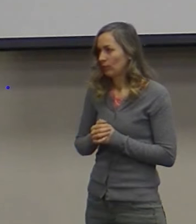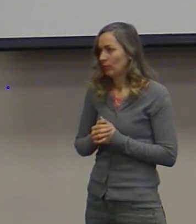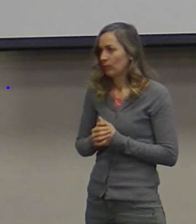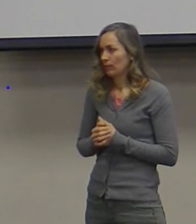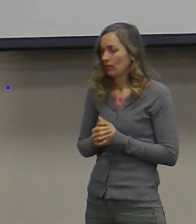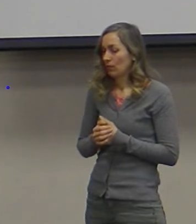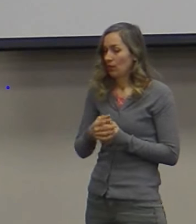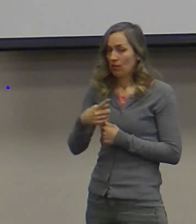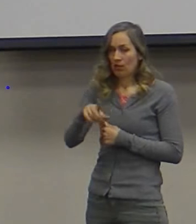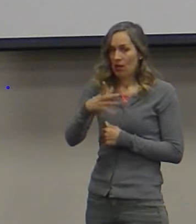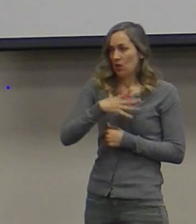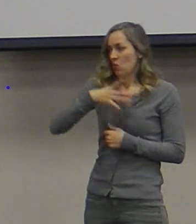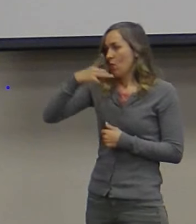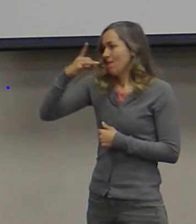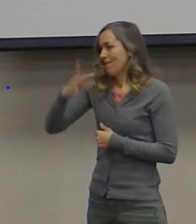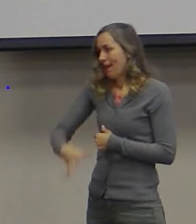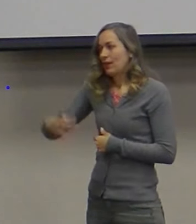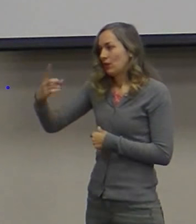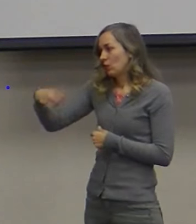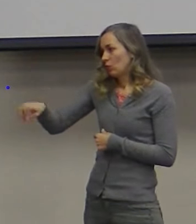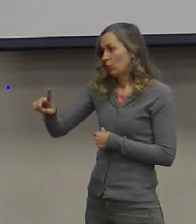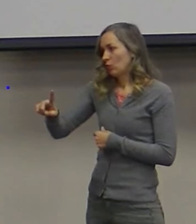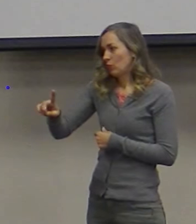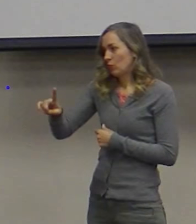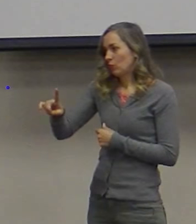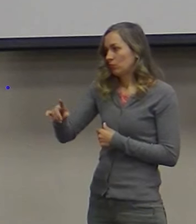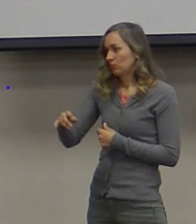who don't like you?